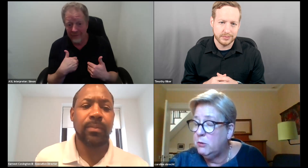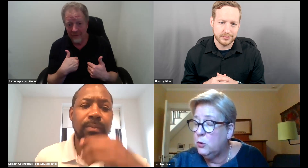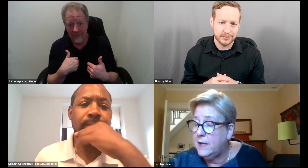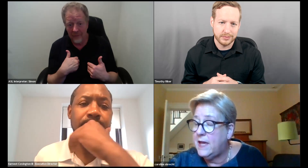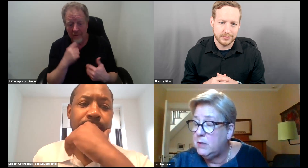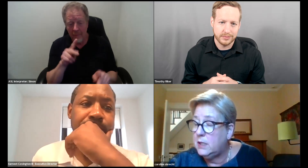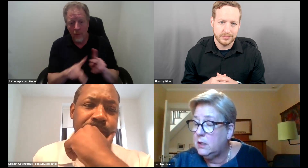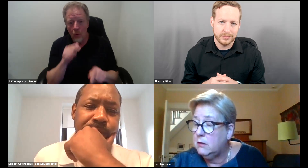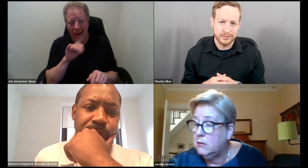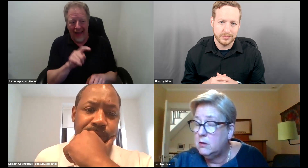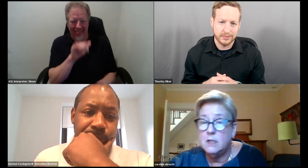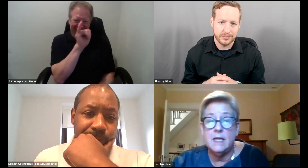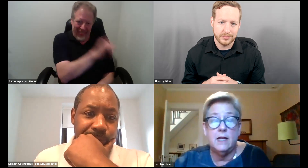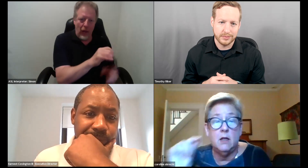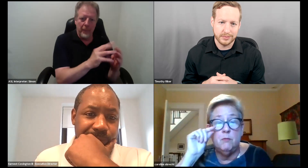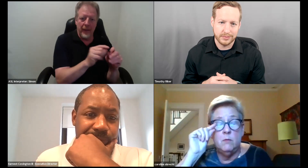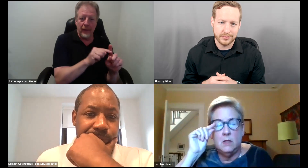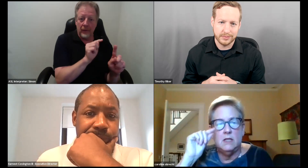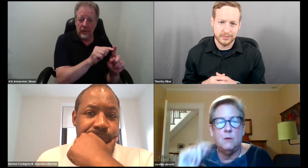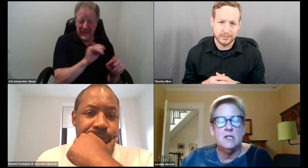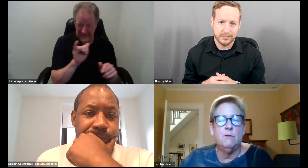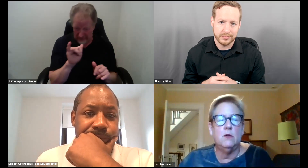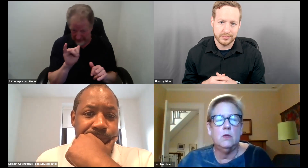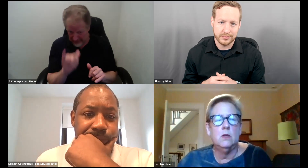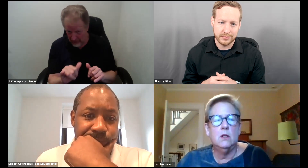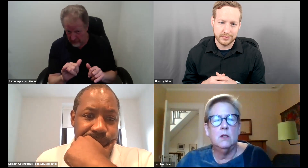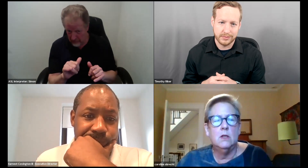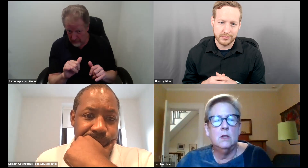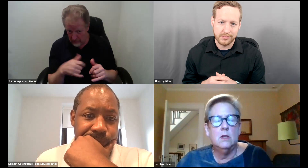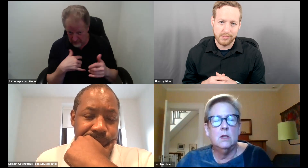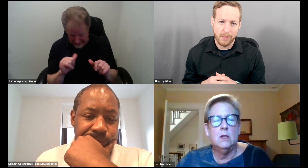of people who are at that meeting. Is that, can we still vote?